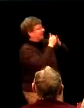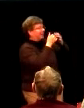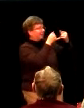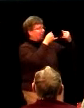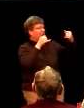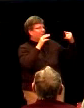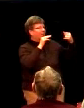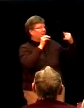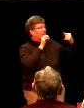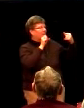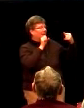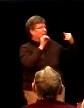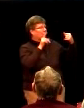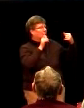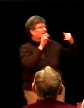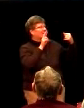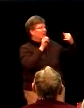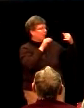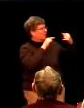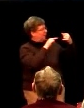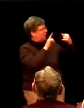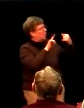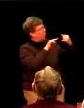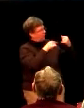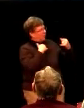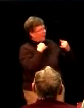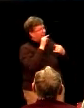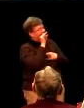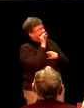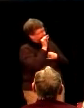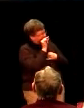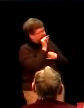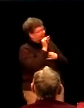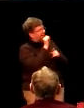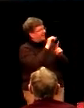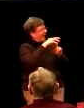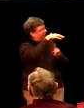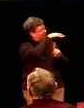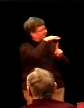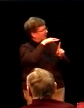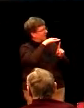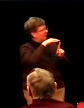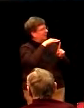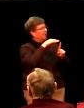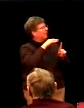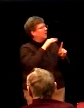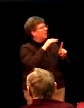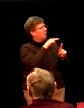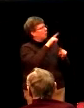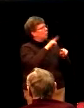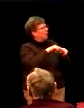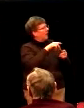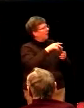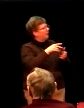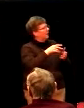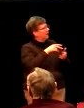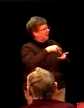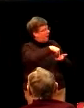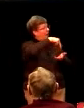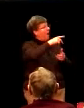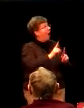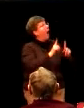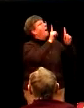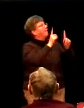mesopause, is where you have so little atmosphere that you can't get lift anymore. And